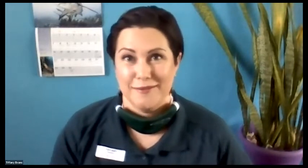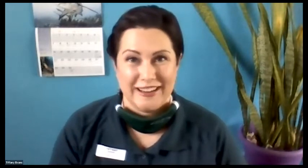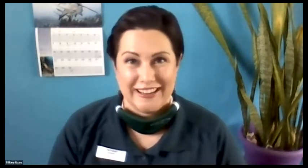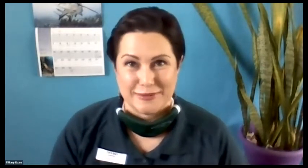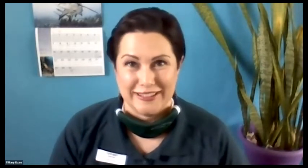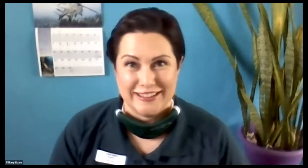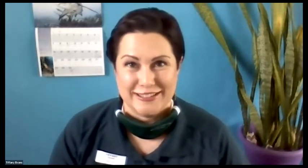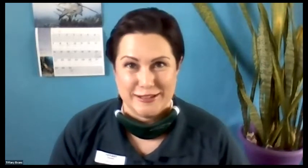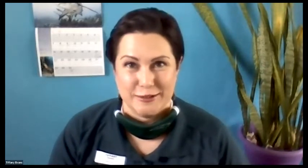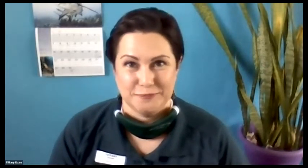it is related to the zoo.